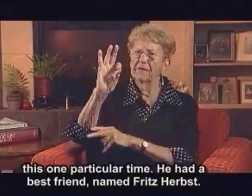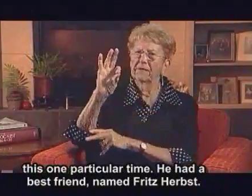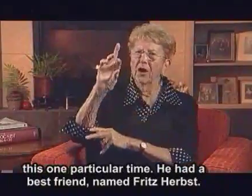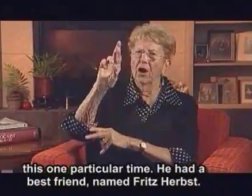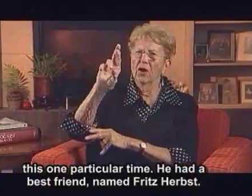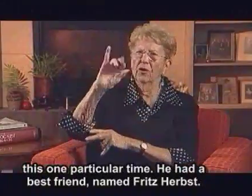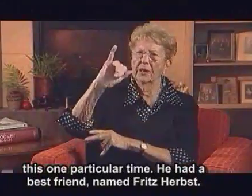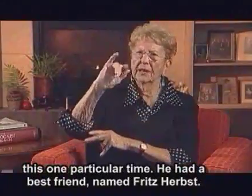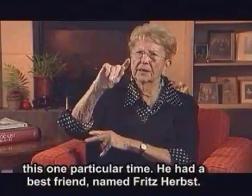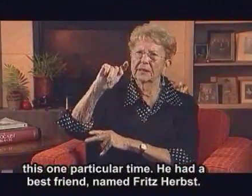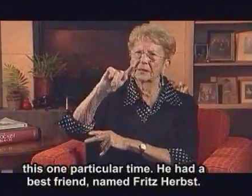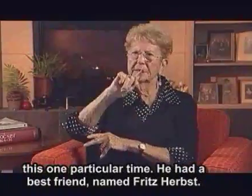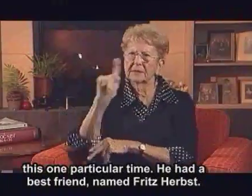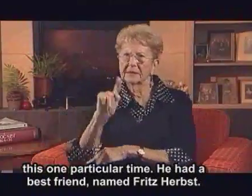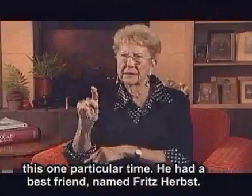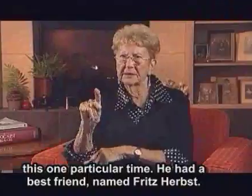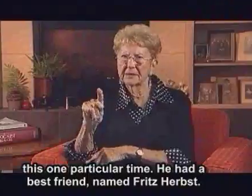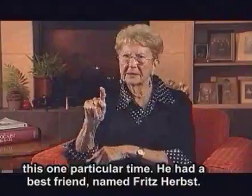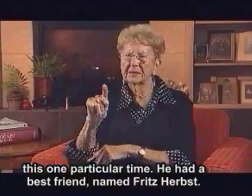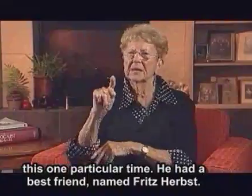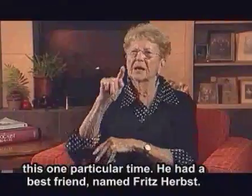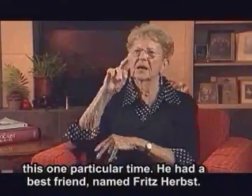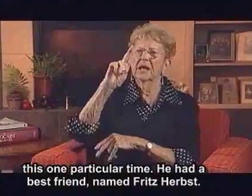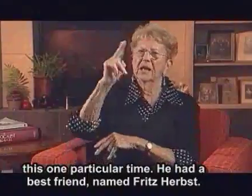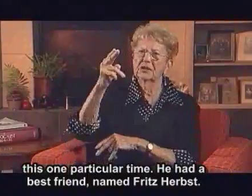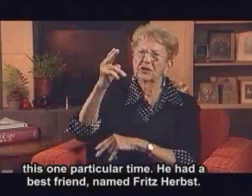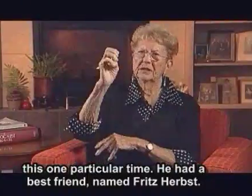best friend named Fritz